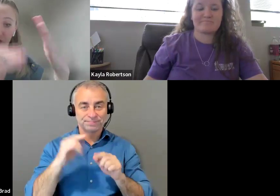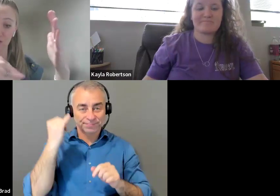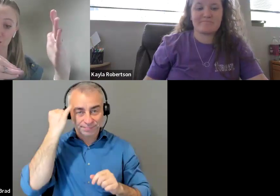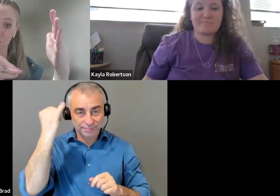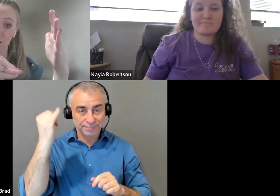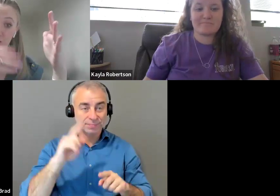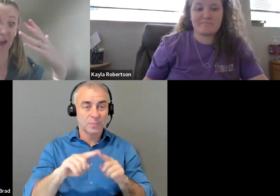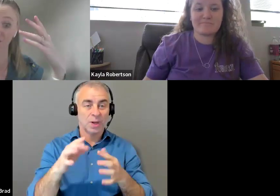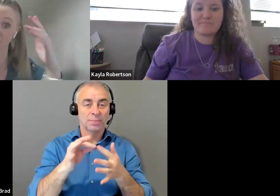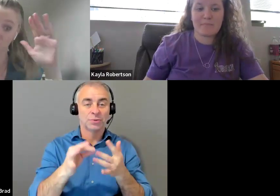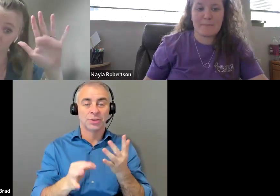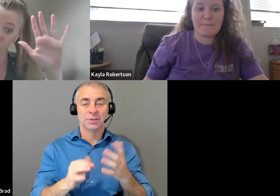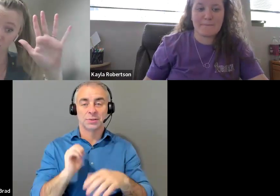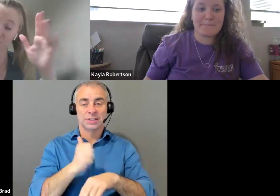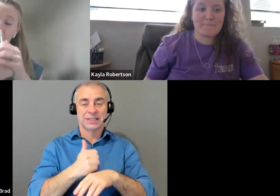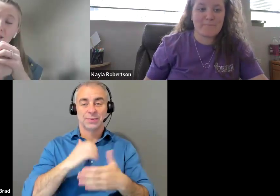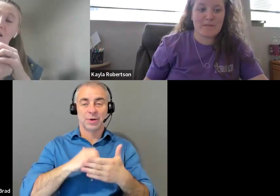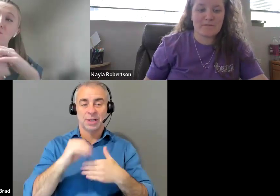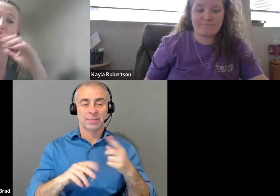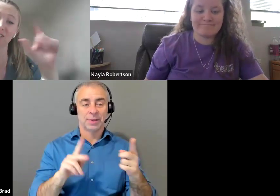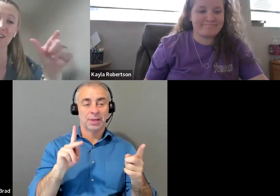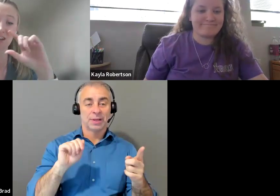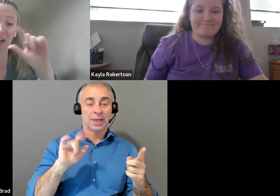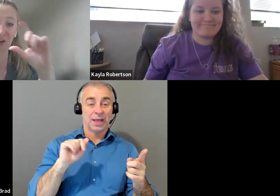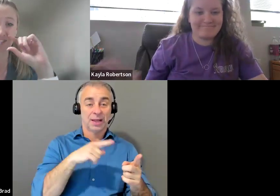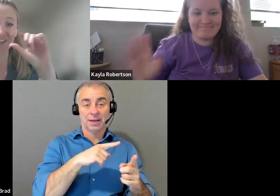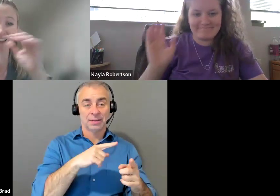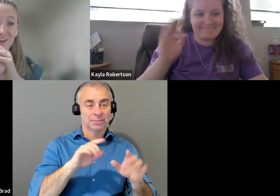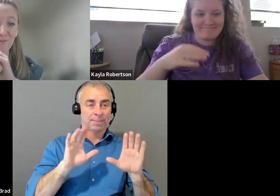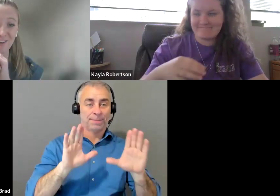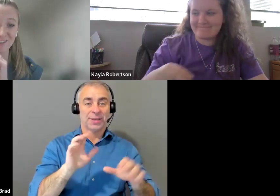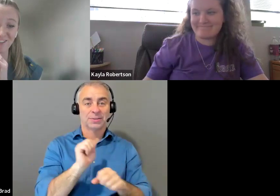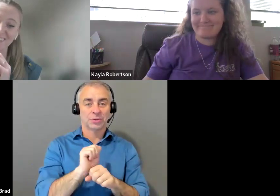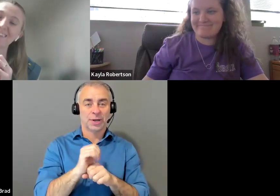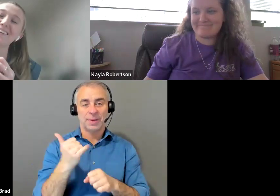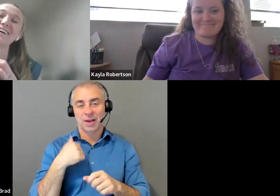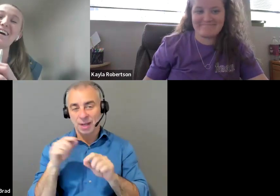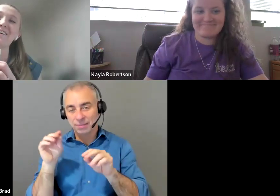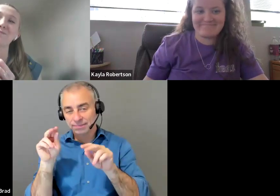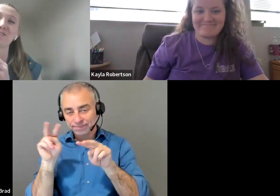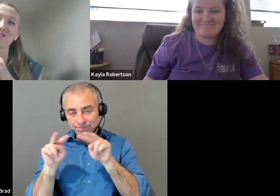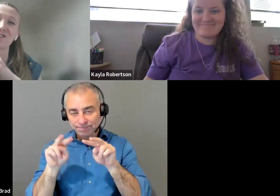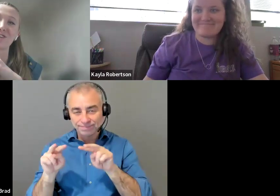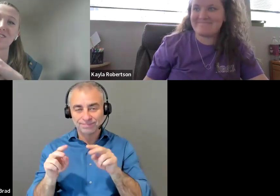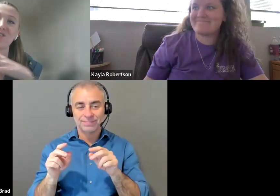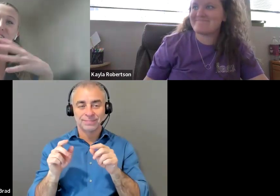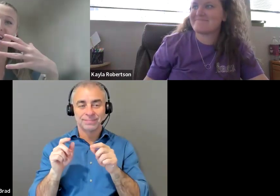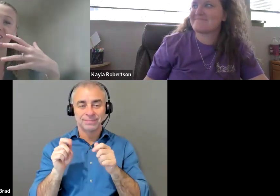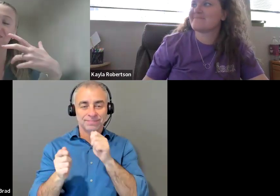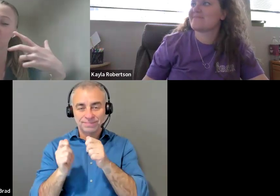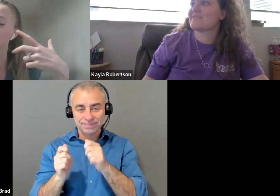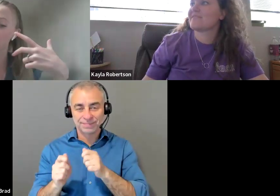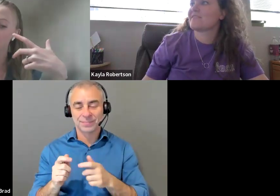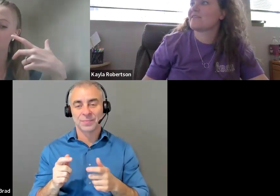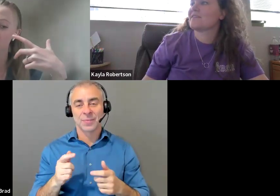put together this curriculum. Kayla did an amazing job with it, and now I'm just kind of critiquing little parts of it. So I was just curious if you guys had